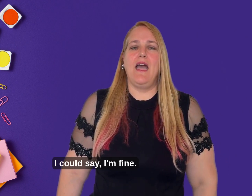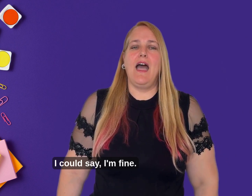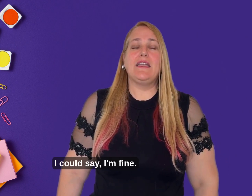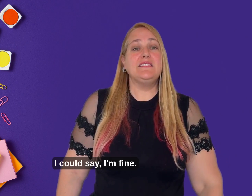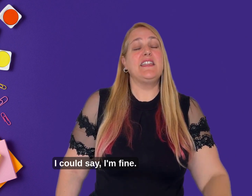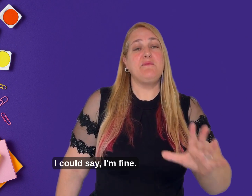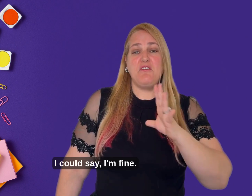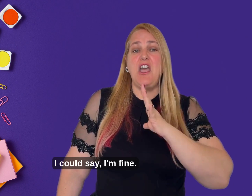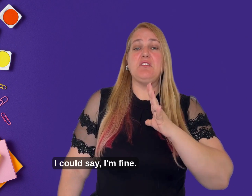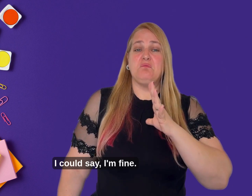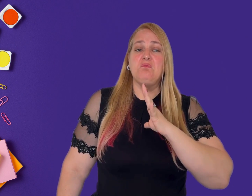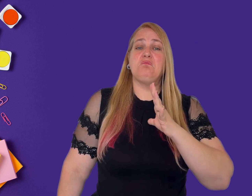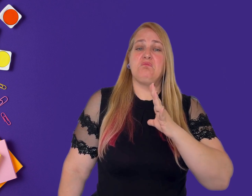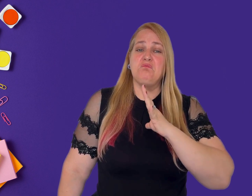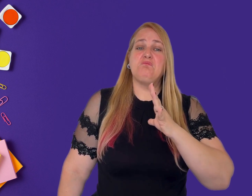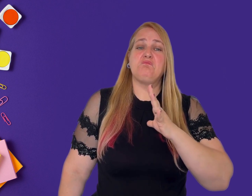I could say I'm fine.